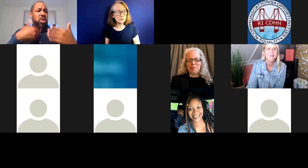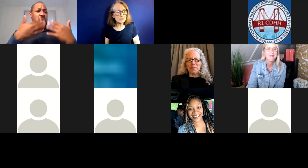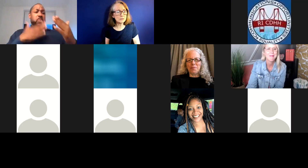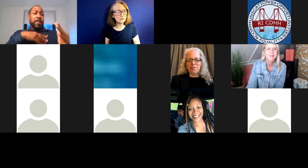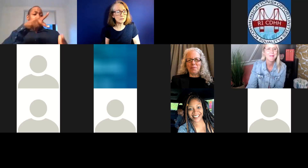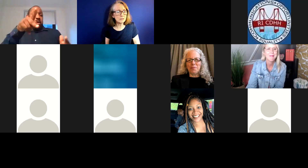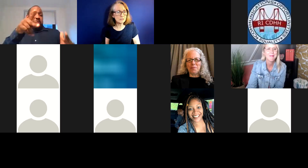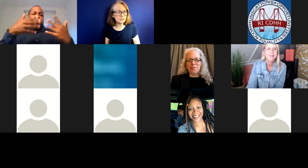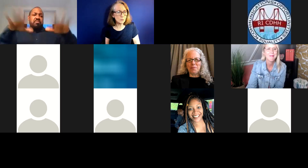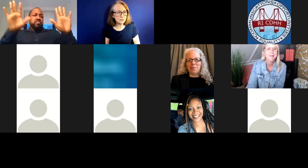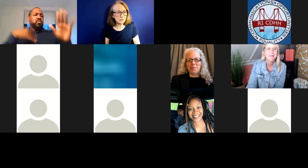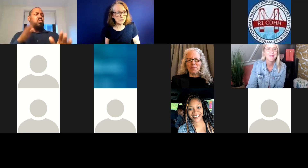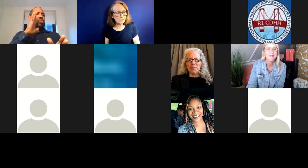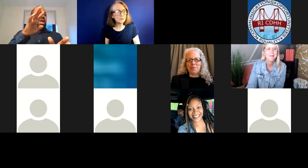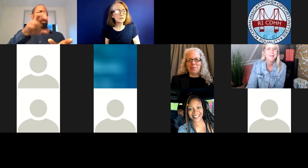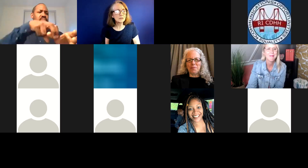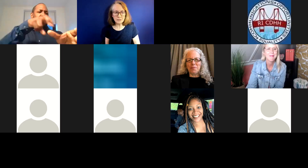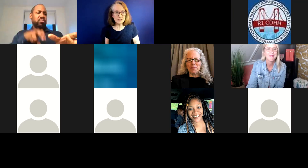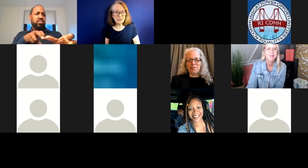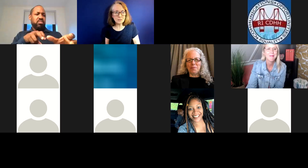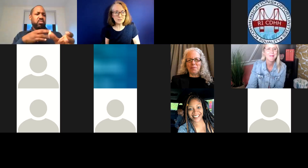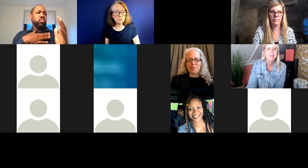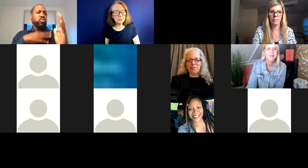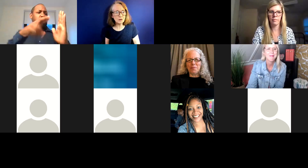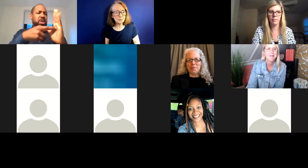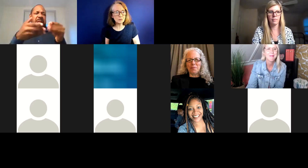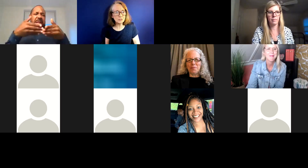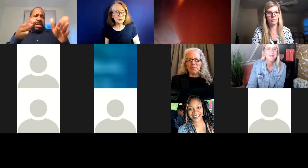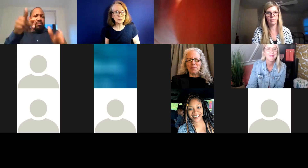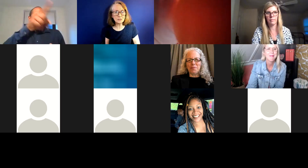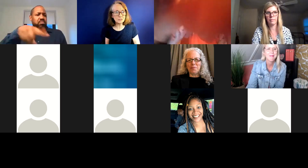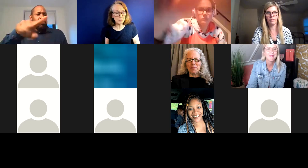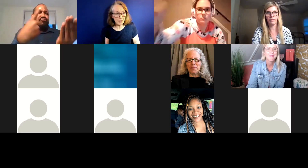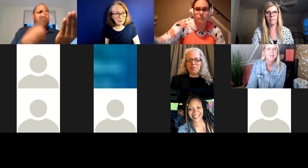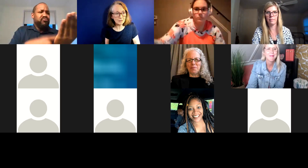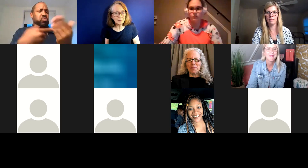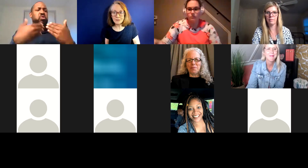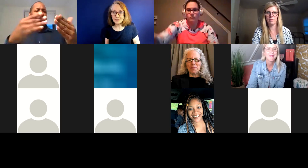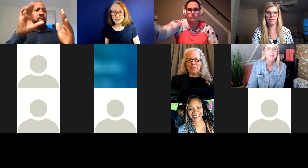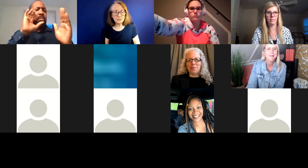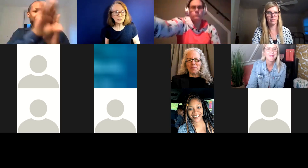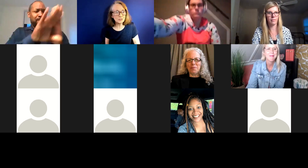this, I think that's warranted now. Like I said, I'm done with my PowerPoint, so I'll sit back and turn it over to you